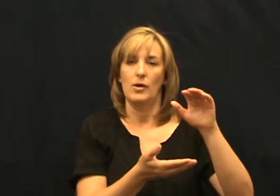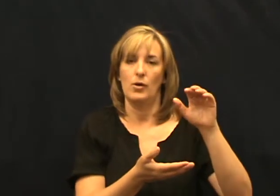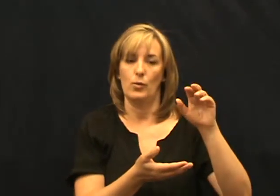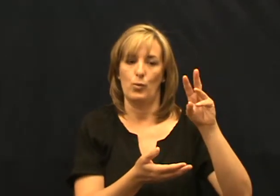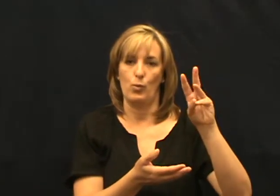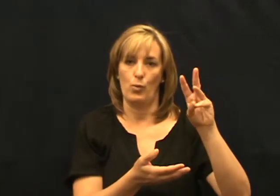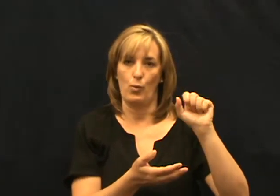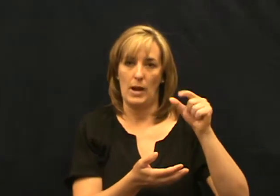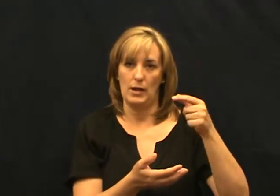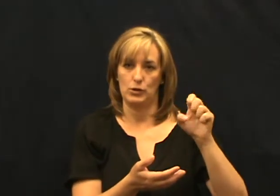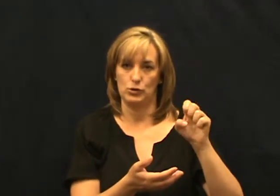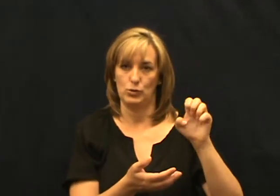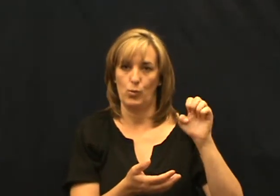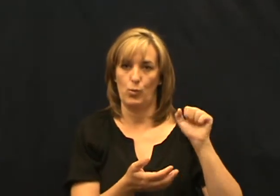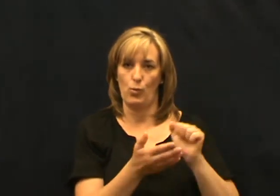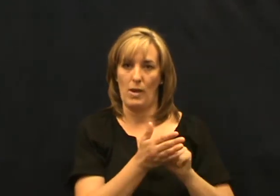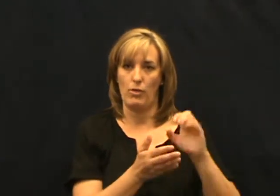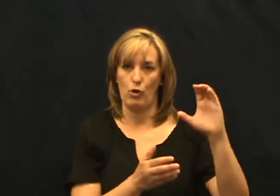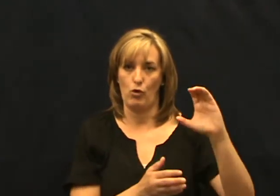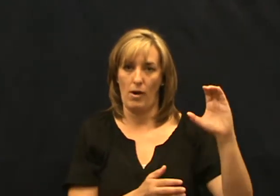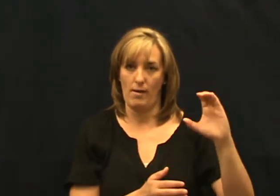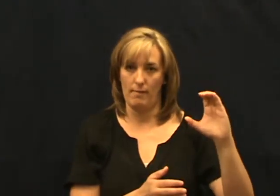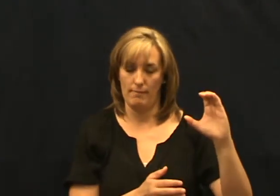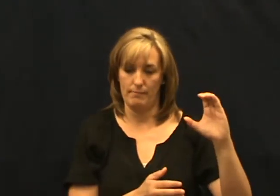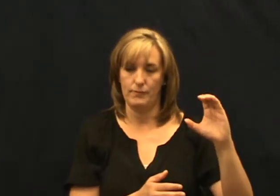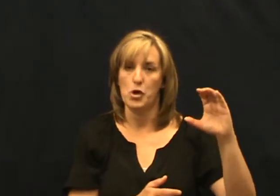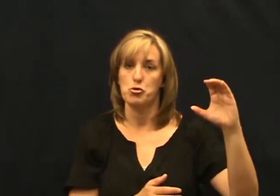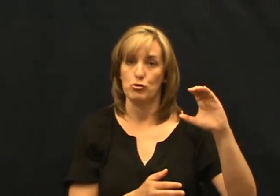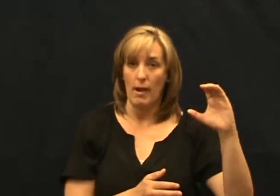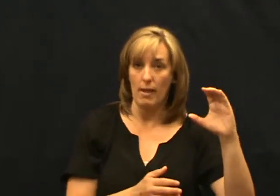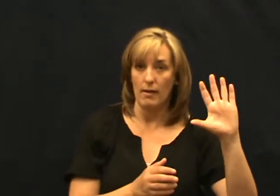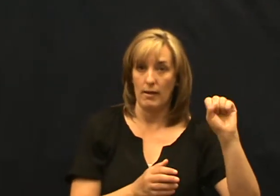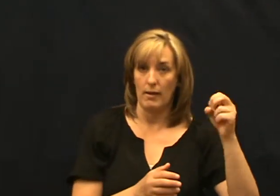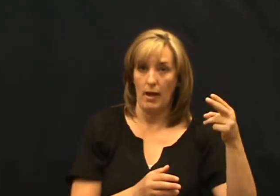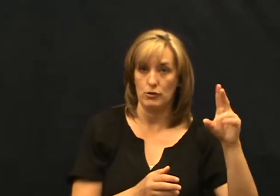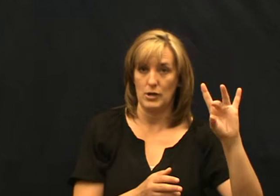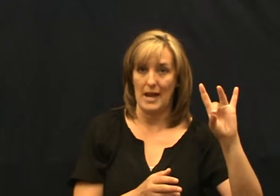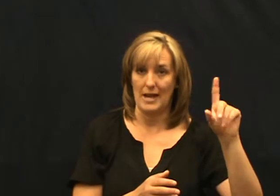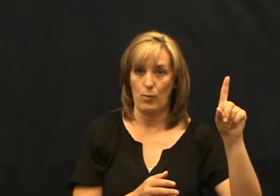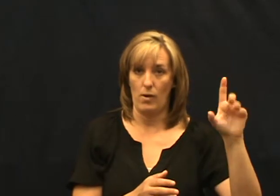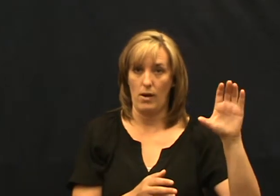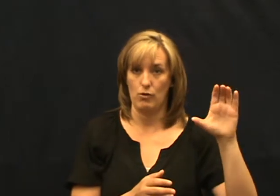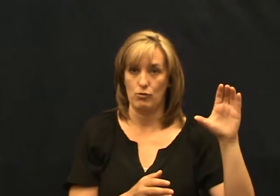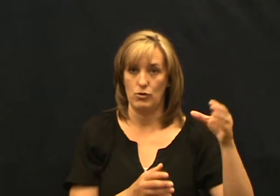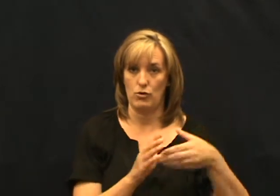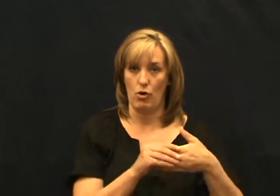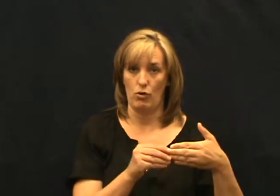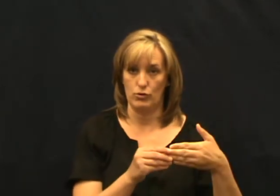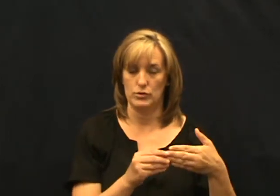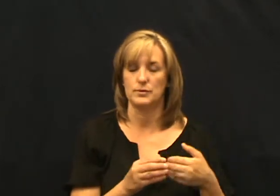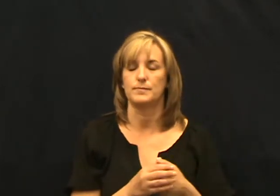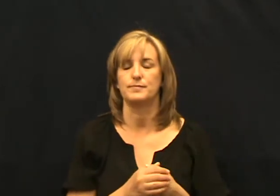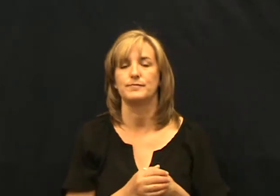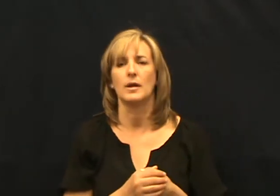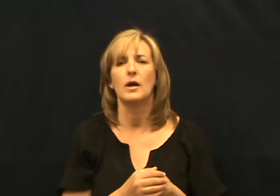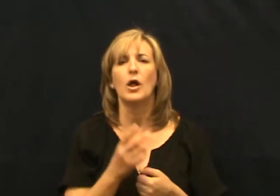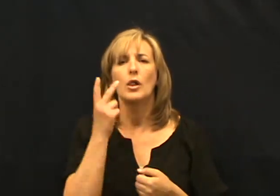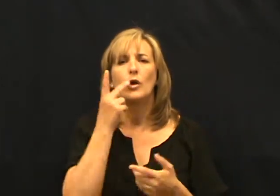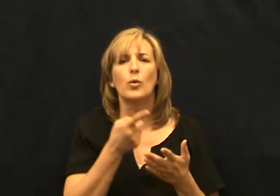$8,100 and we credit cash for $8,100. Now we're going to look at what happens when we actually pay for something